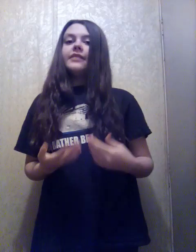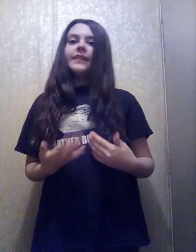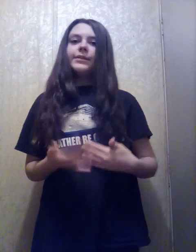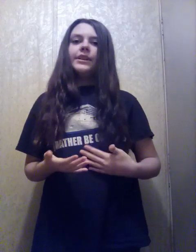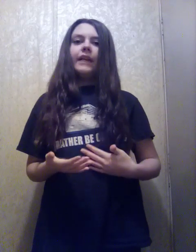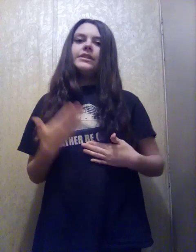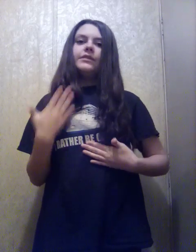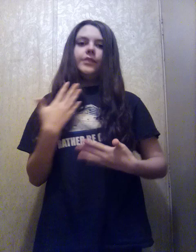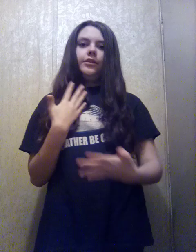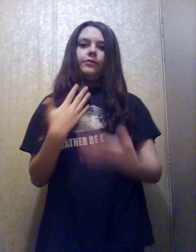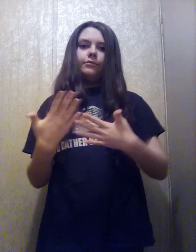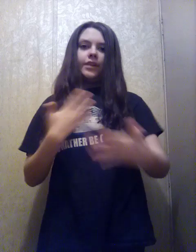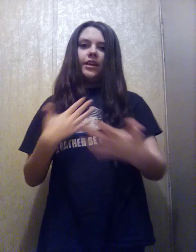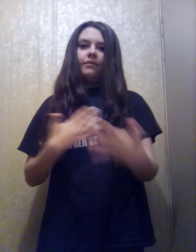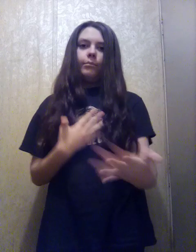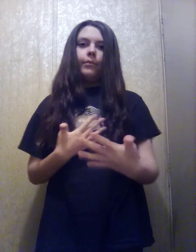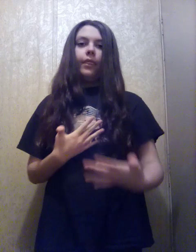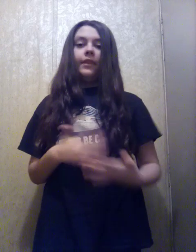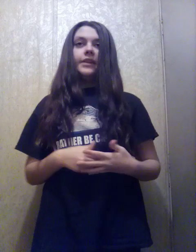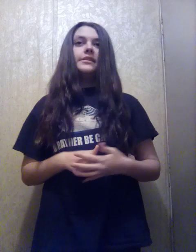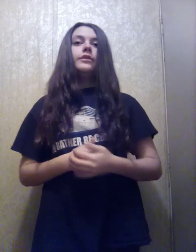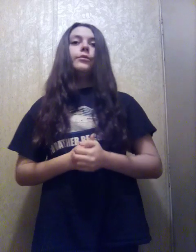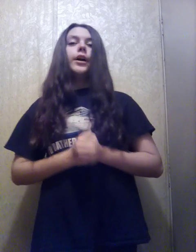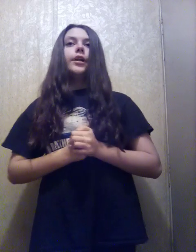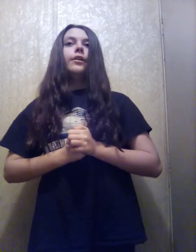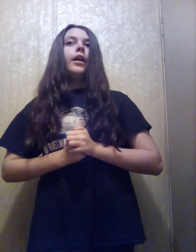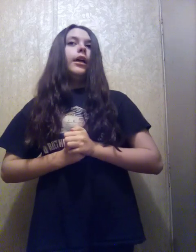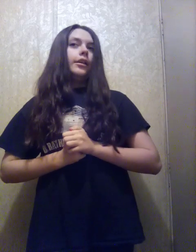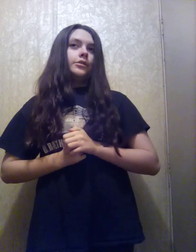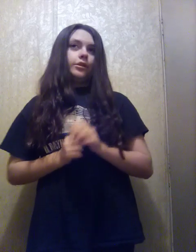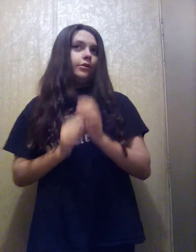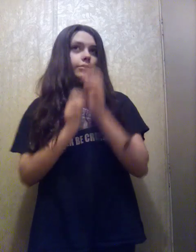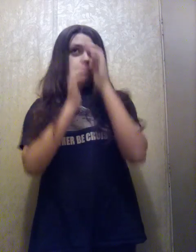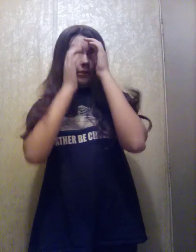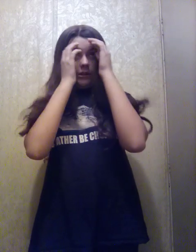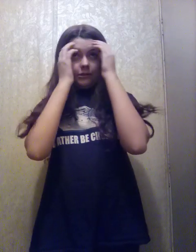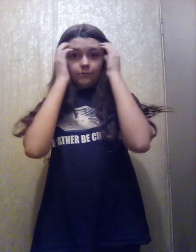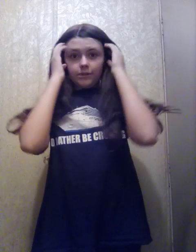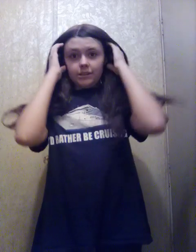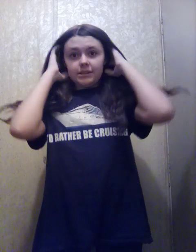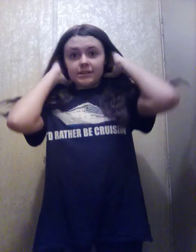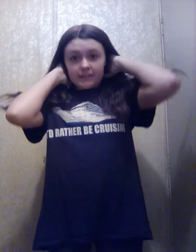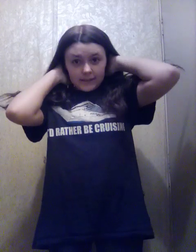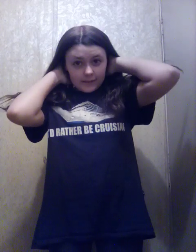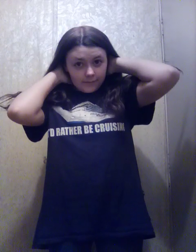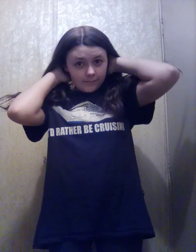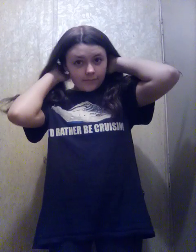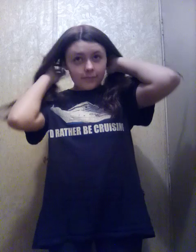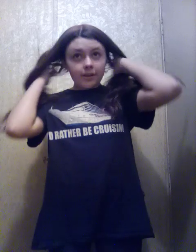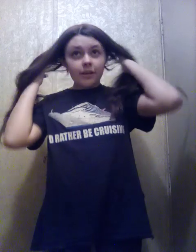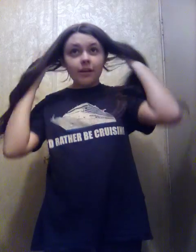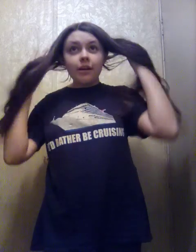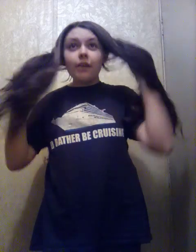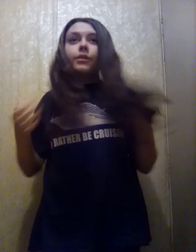I really haven't done a video like this in a while. So, I just wanted to say, I wanted